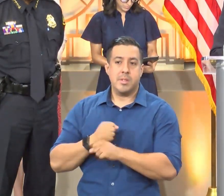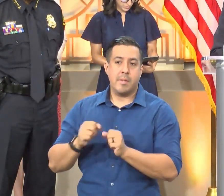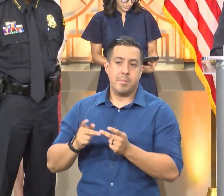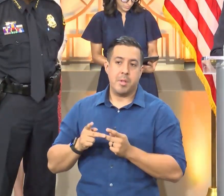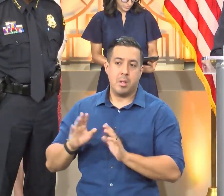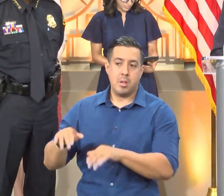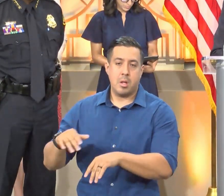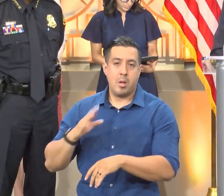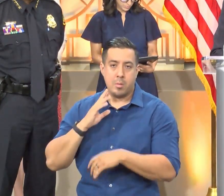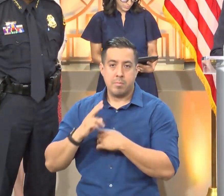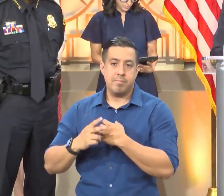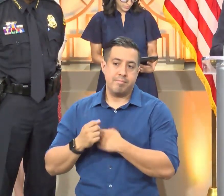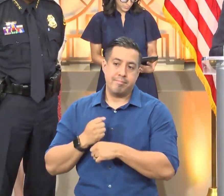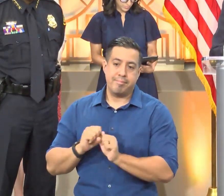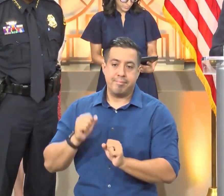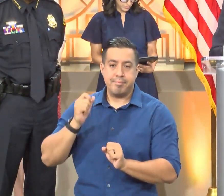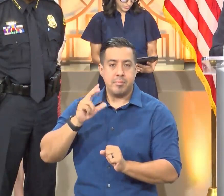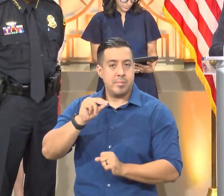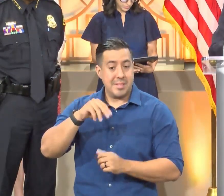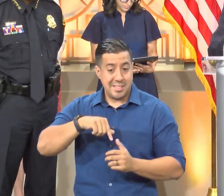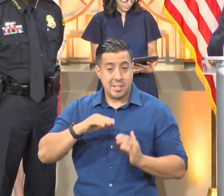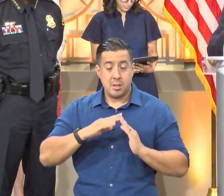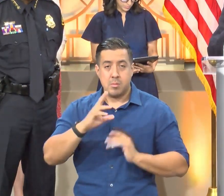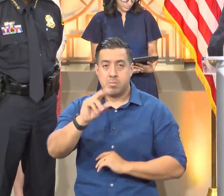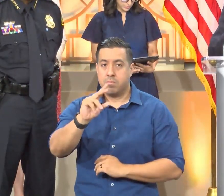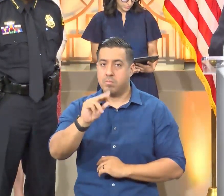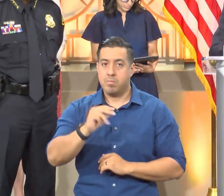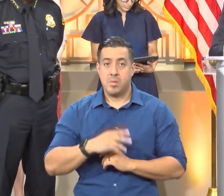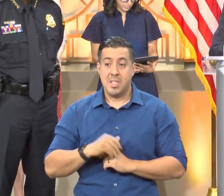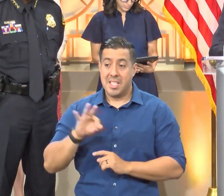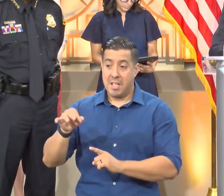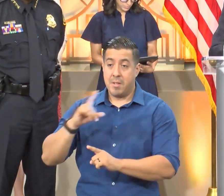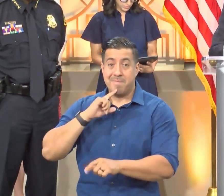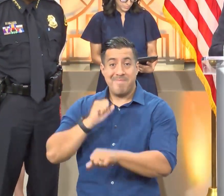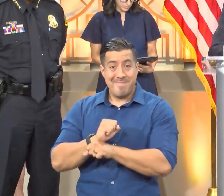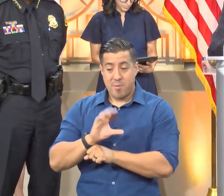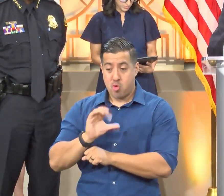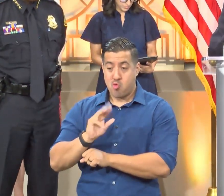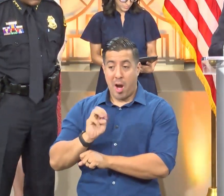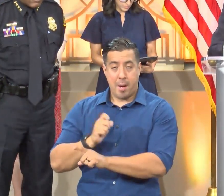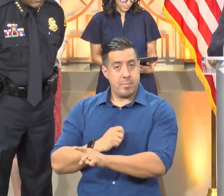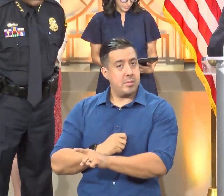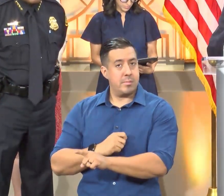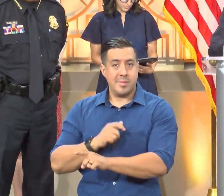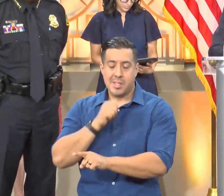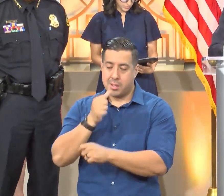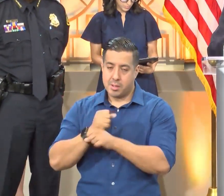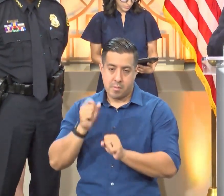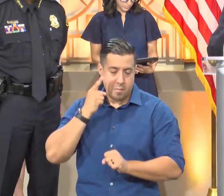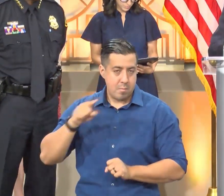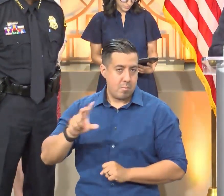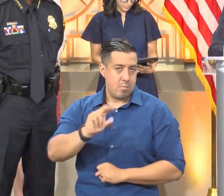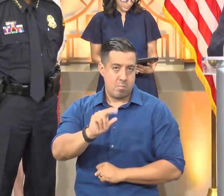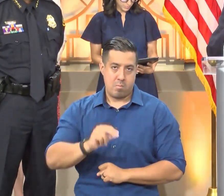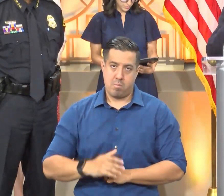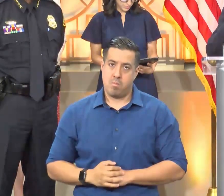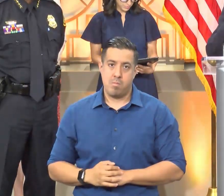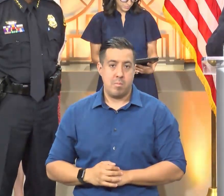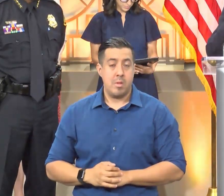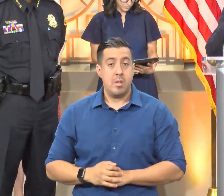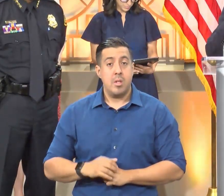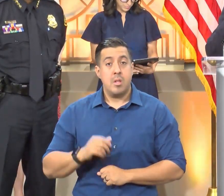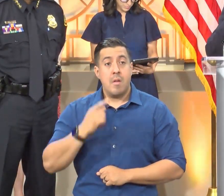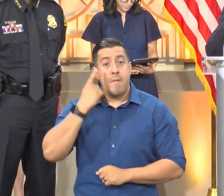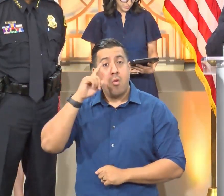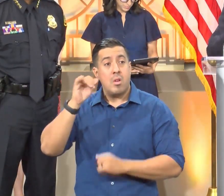our city for any person that has committed a crime. And let me just say, especially to those